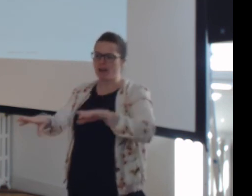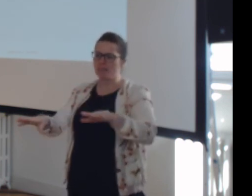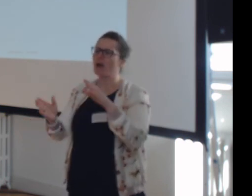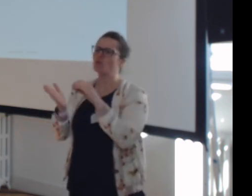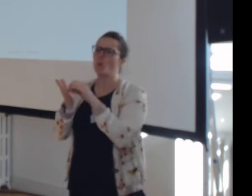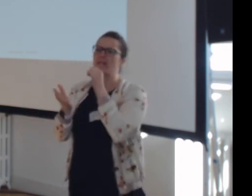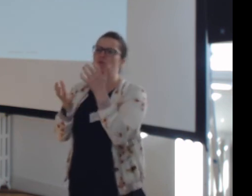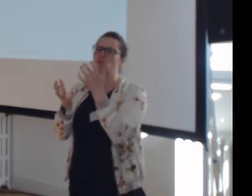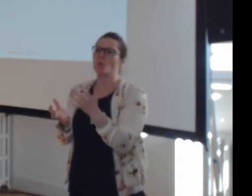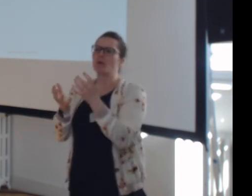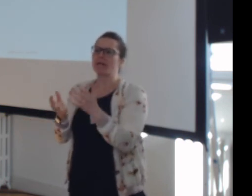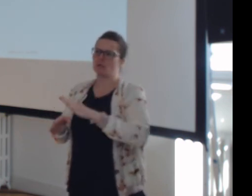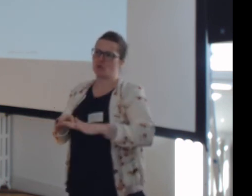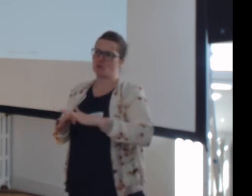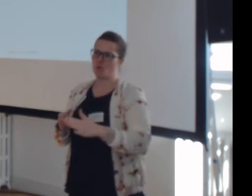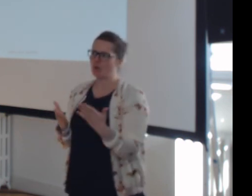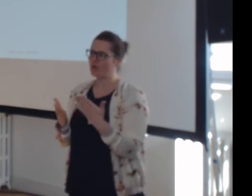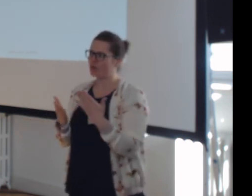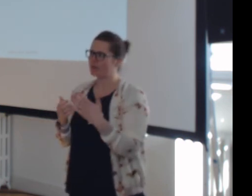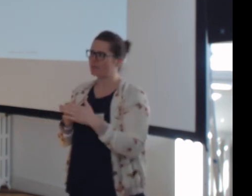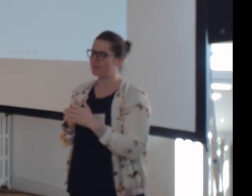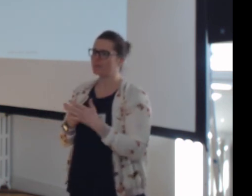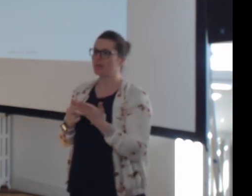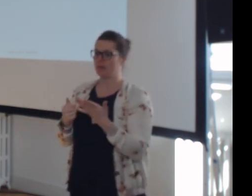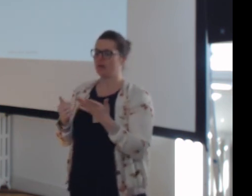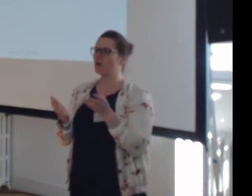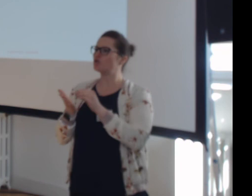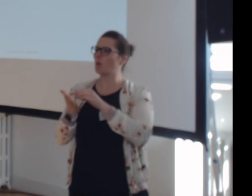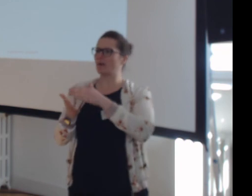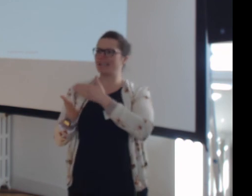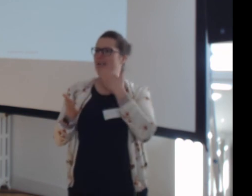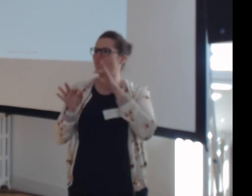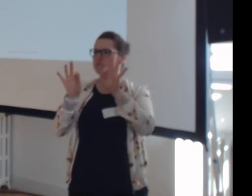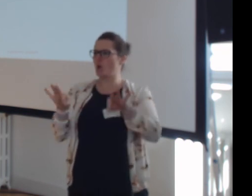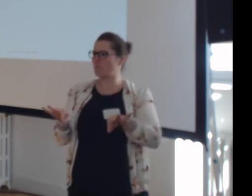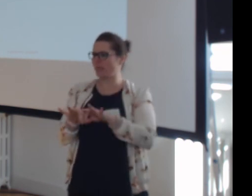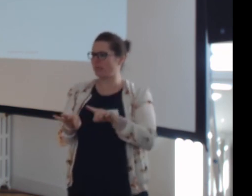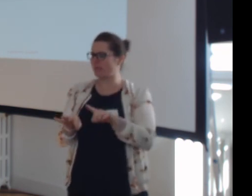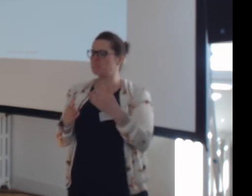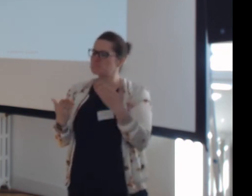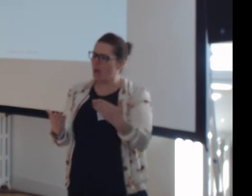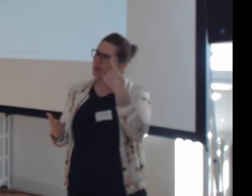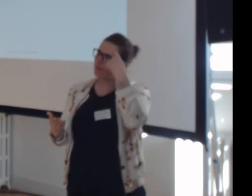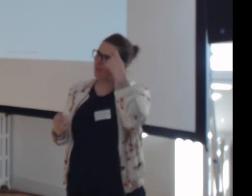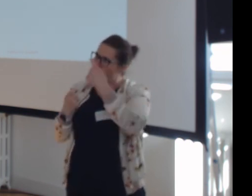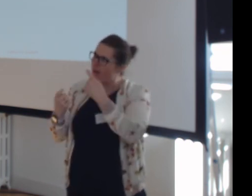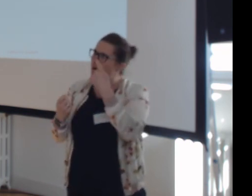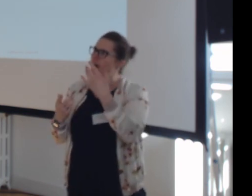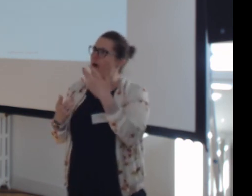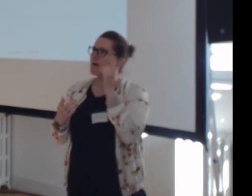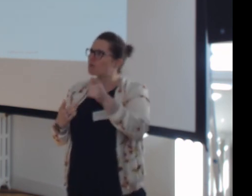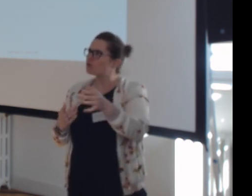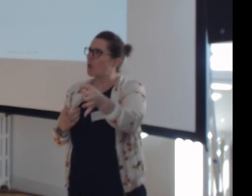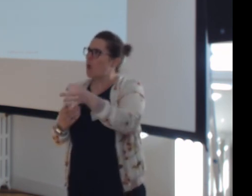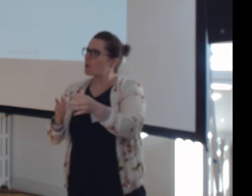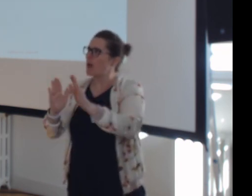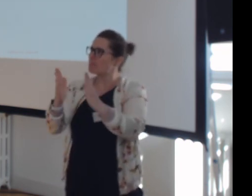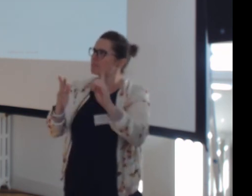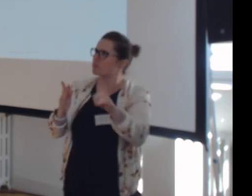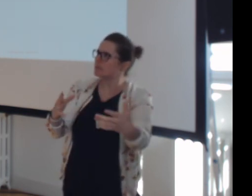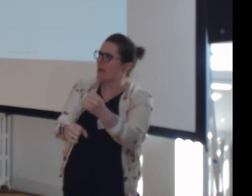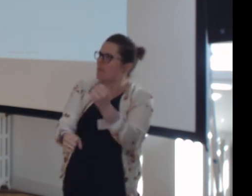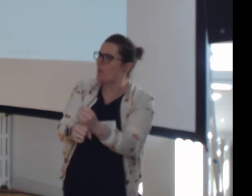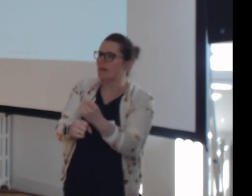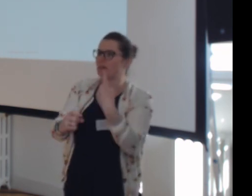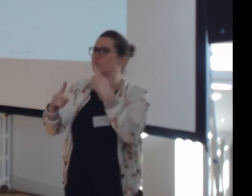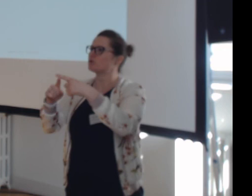not concrete enough to already. We don't really have a format for that yet, but we are thinking of working really together with local libraries and